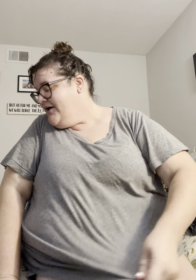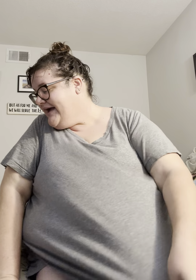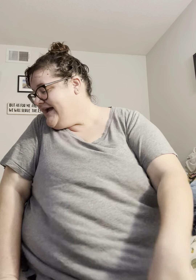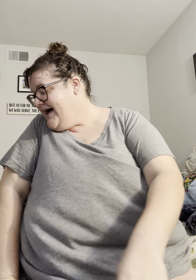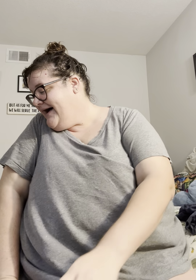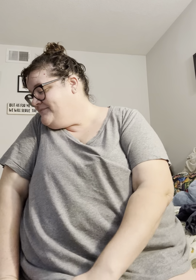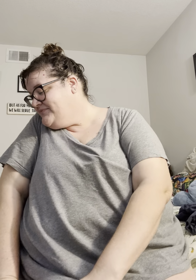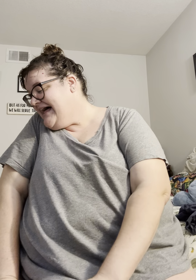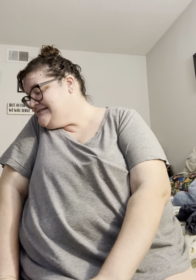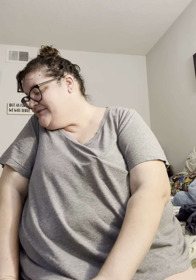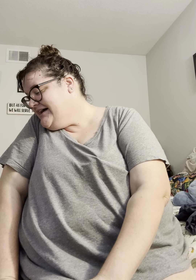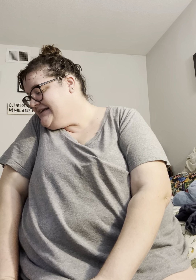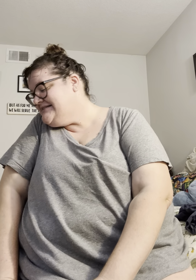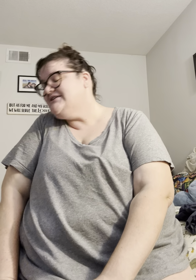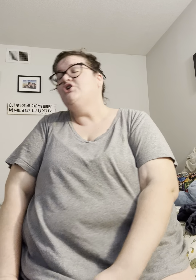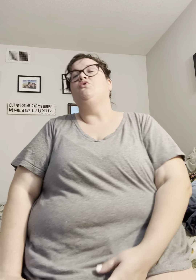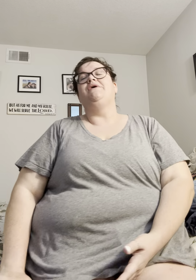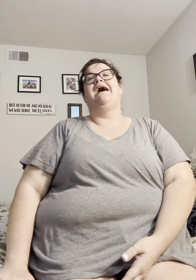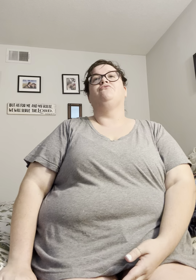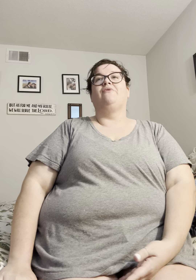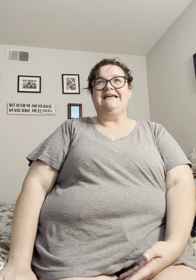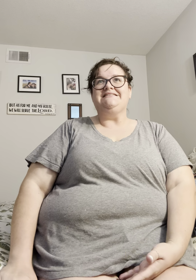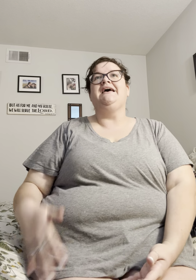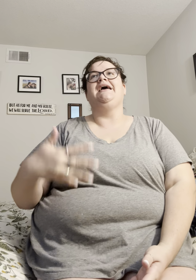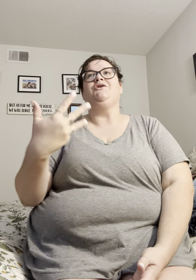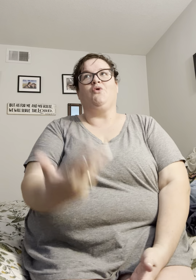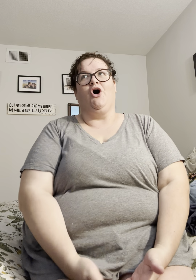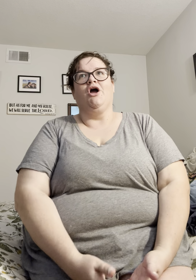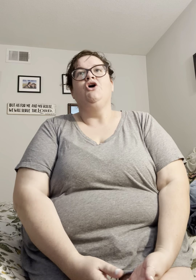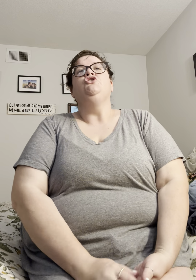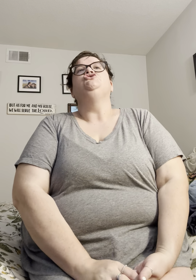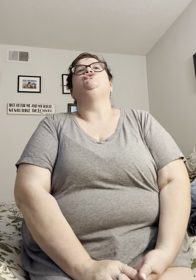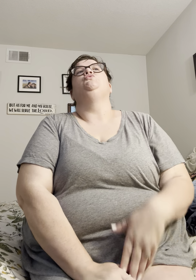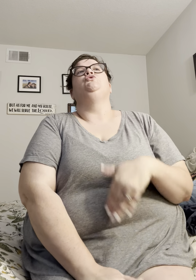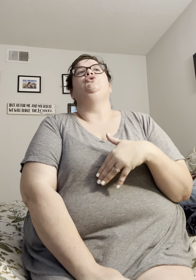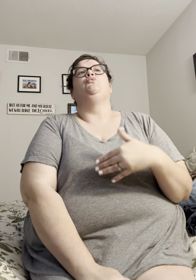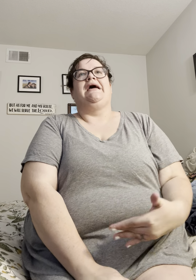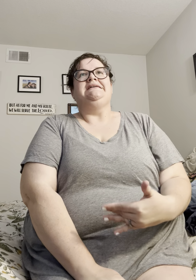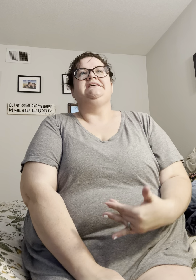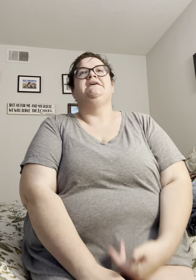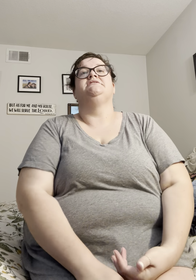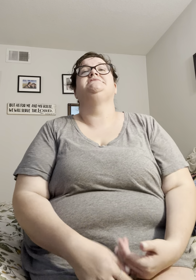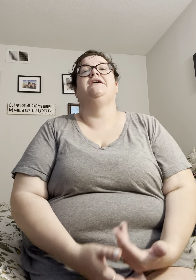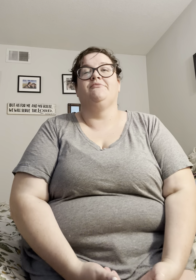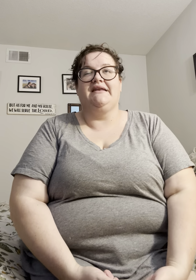Okay, last but not least, we have right and wrong. So the word right, there's several meanings,